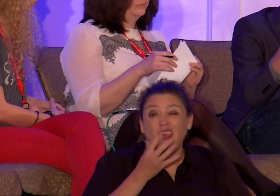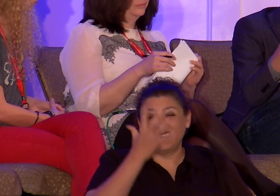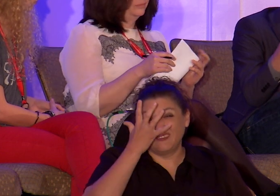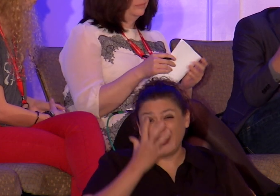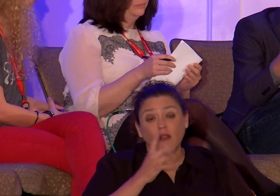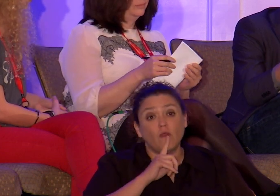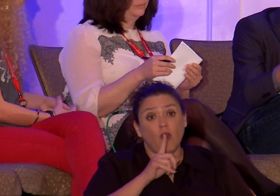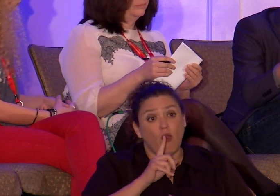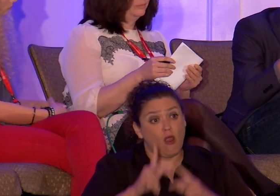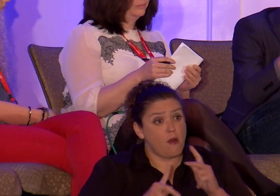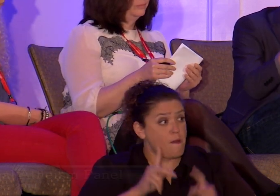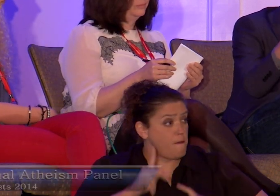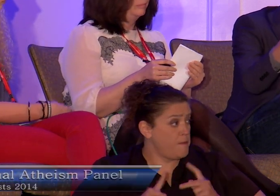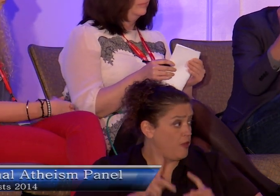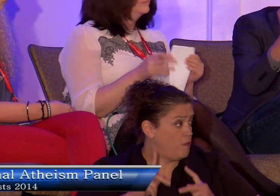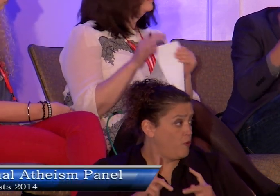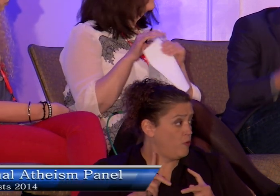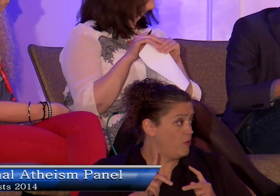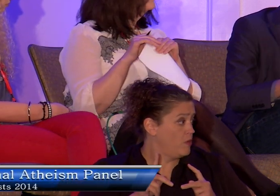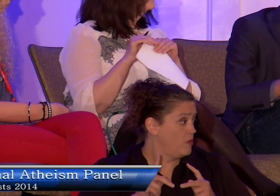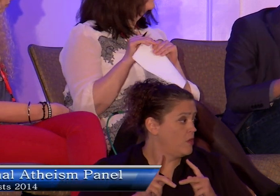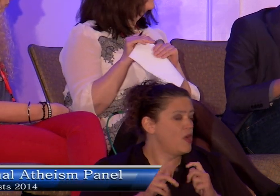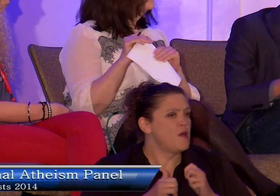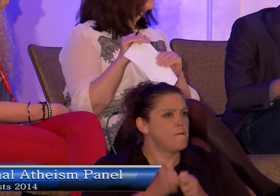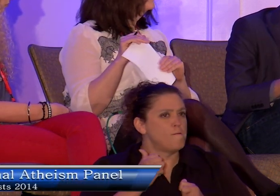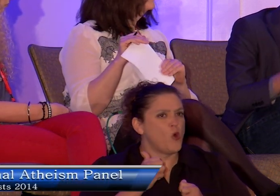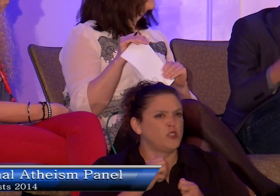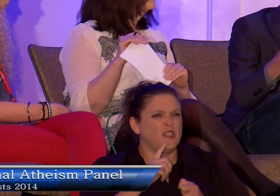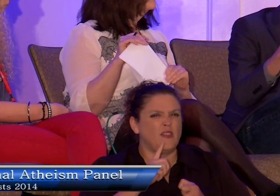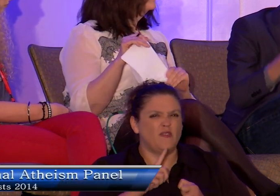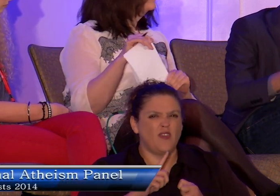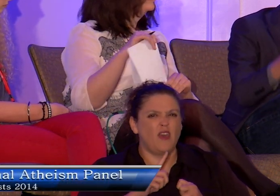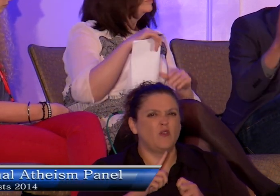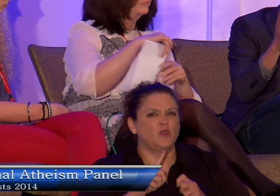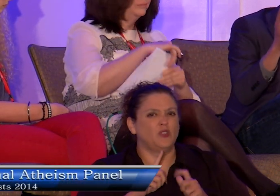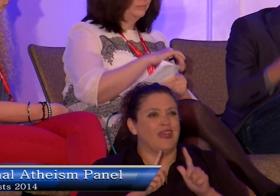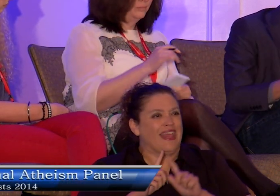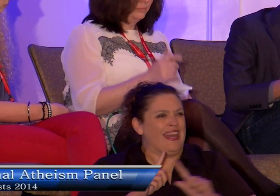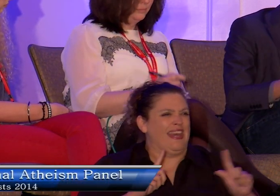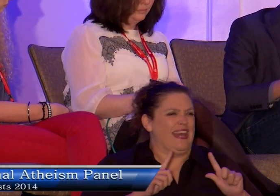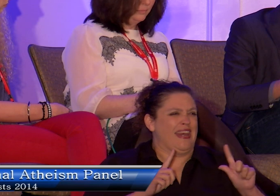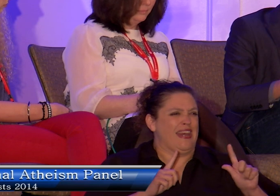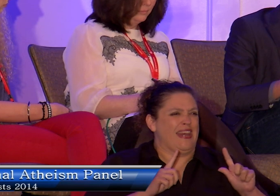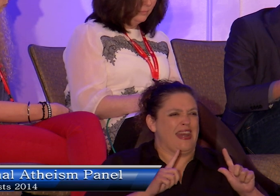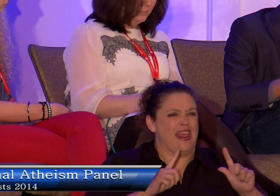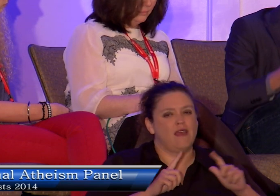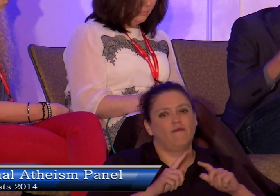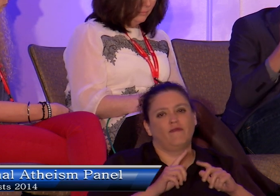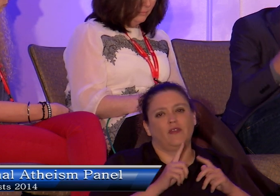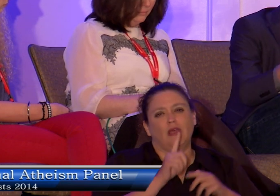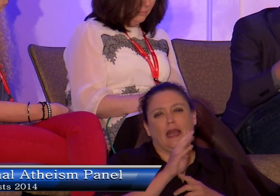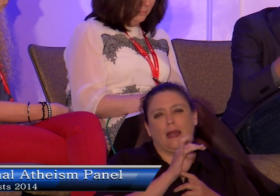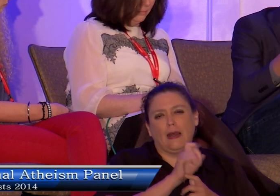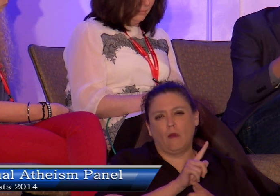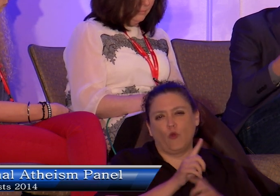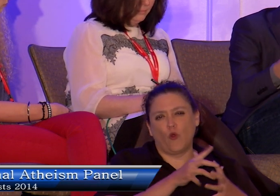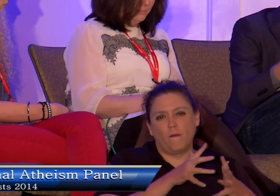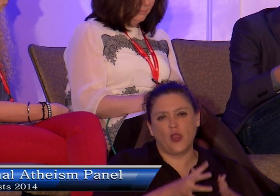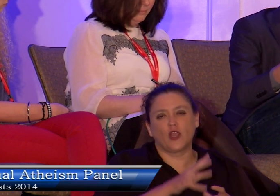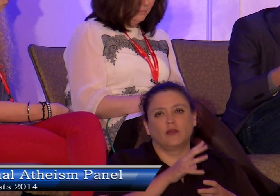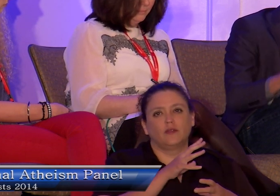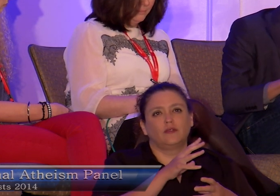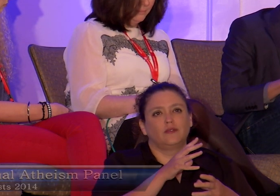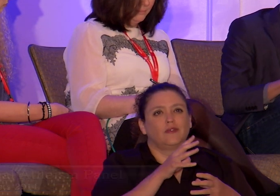people, mostly the hardcore left-wing Americans, and even in Europe, have, and under the concept